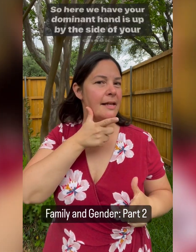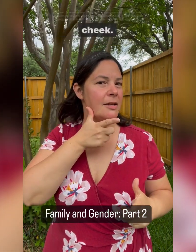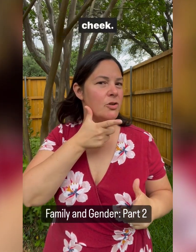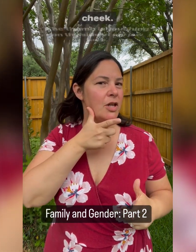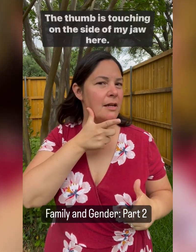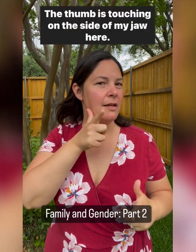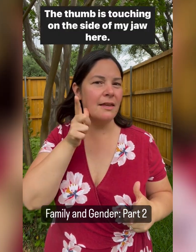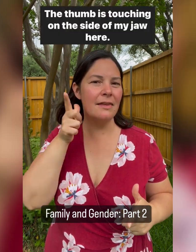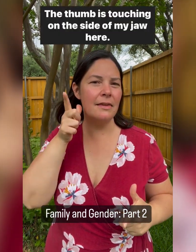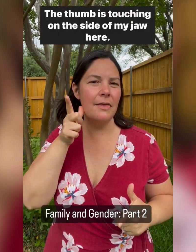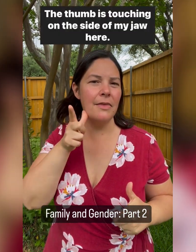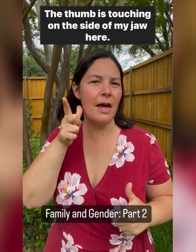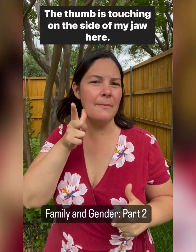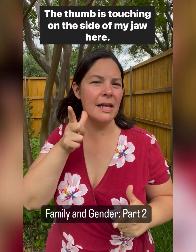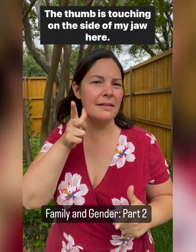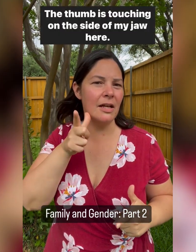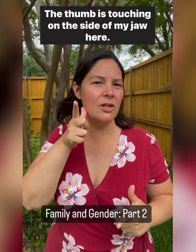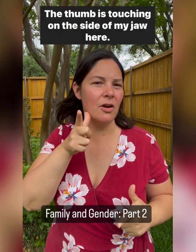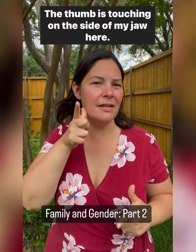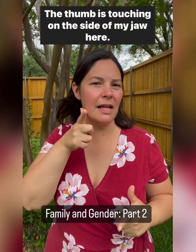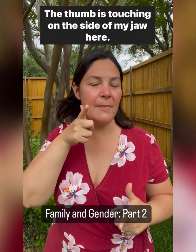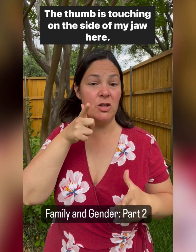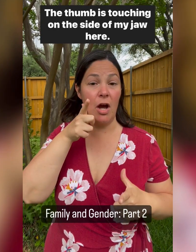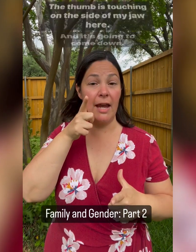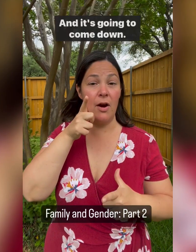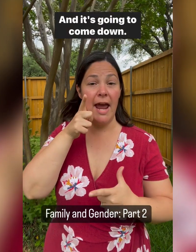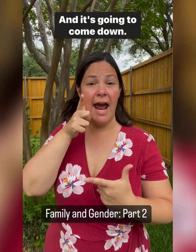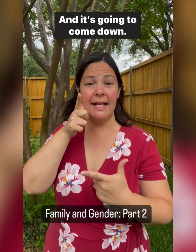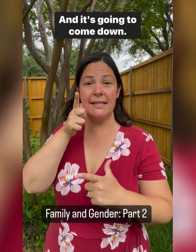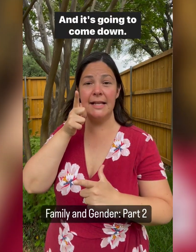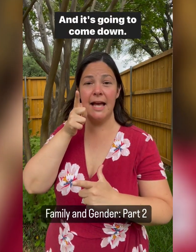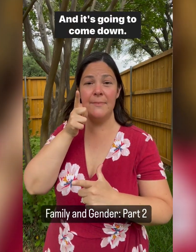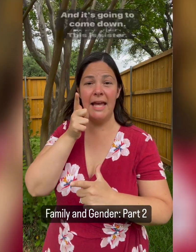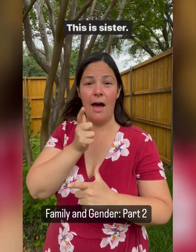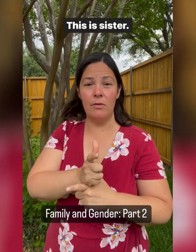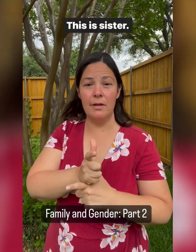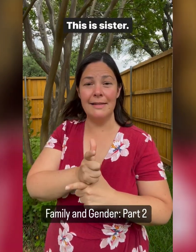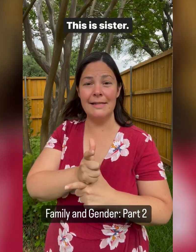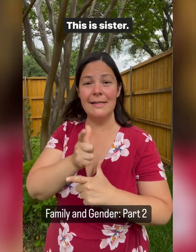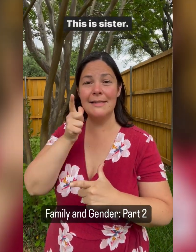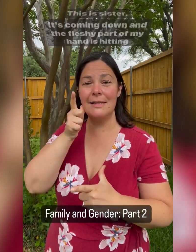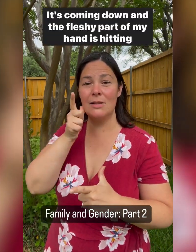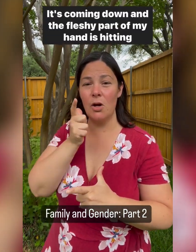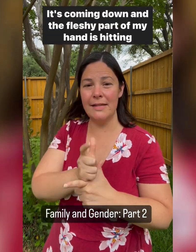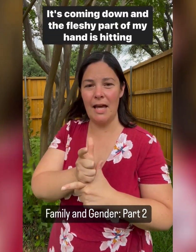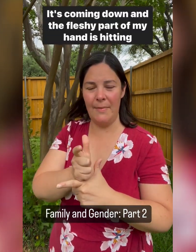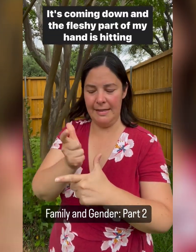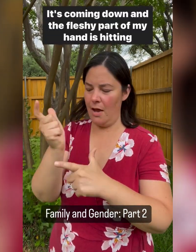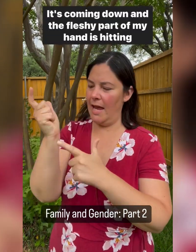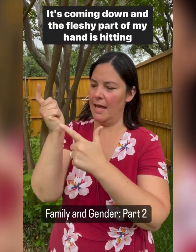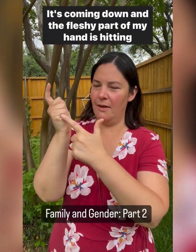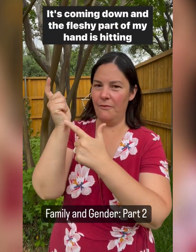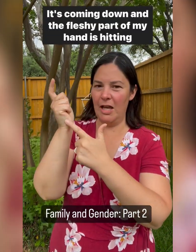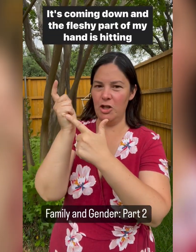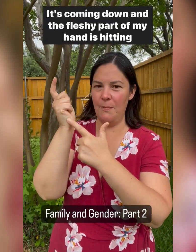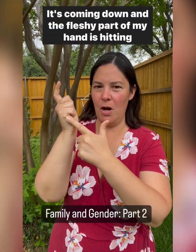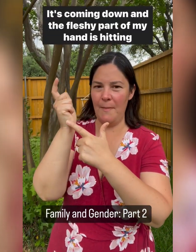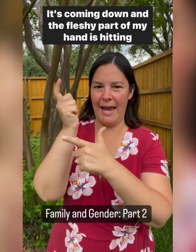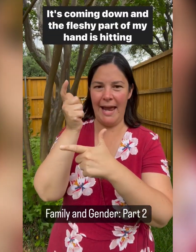of your cheek. The thumb is touching on the side of my jaw here, and it's going to come down. This is sister. It's coming down, and the fleshy part of my hand